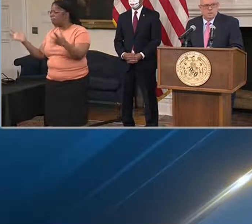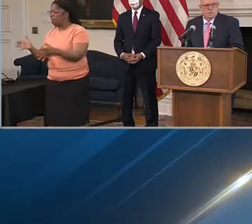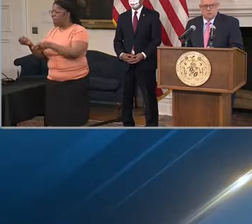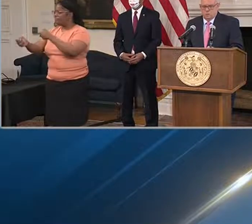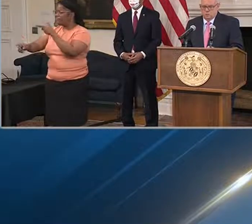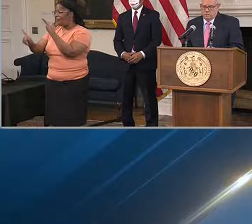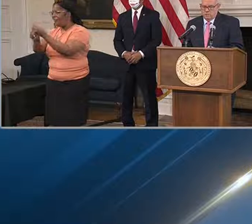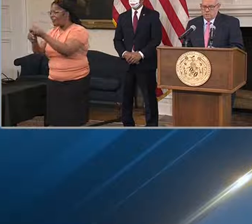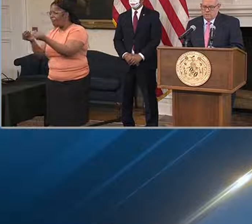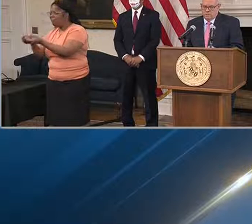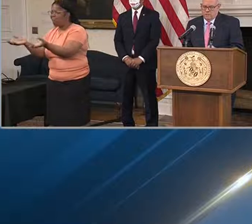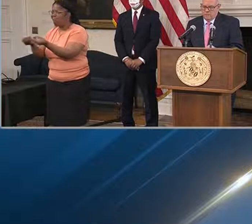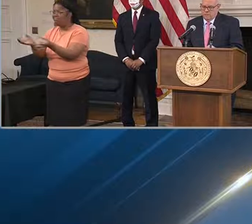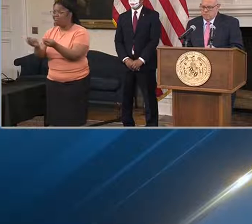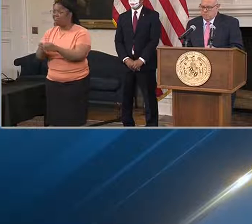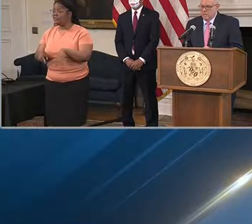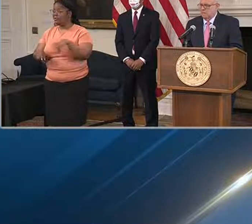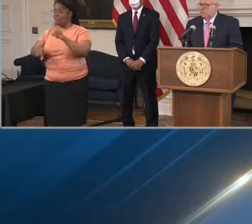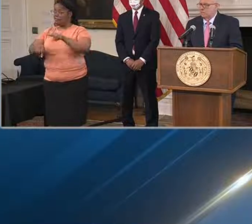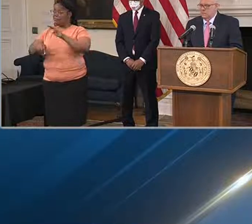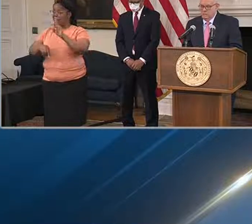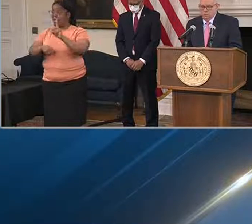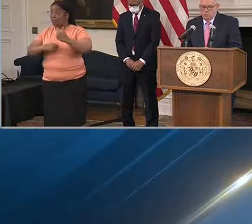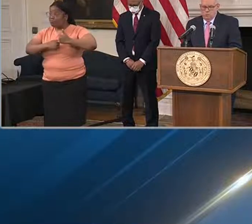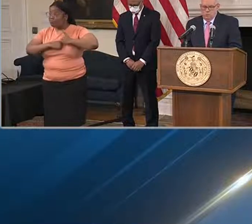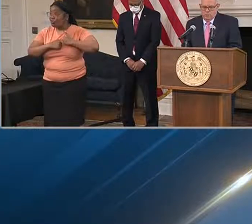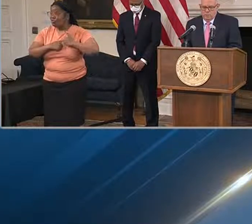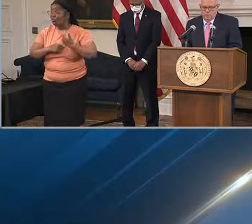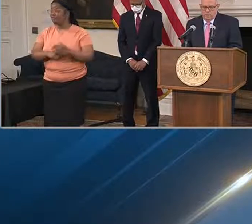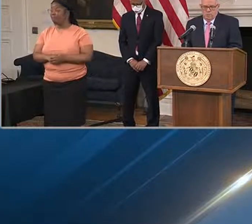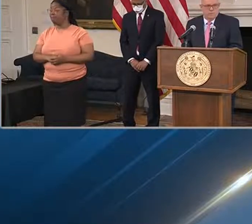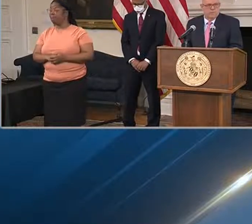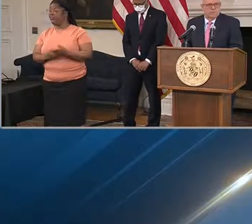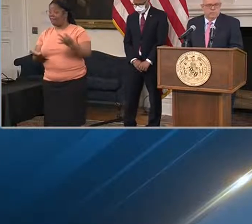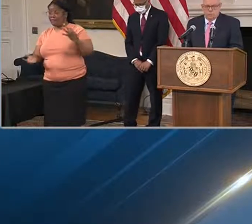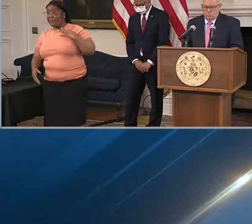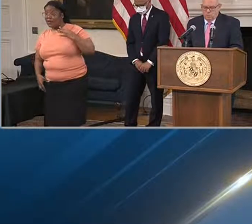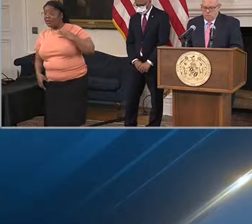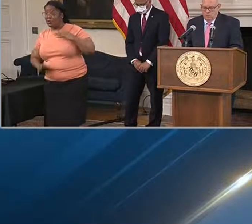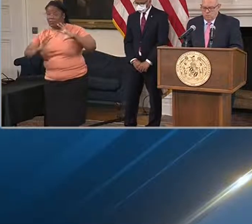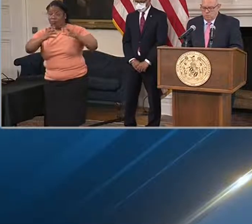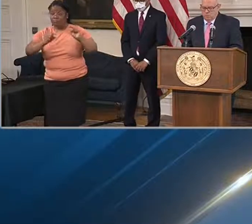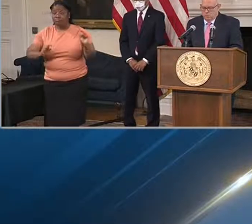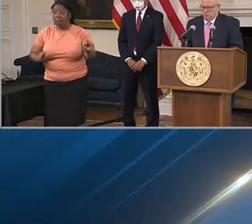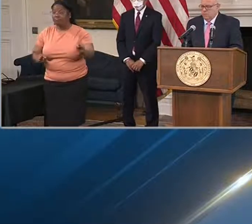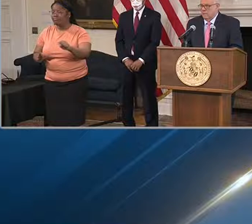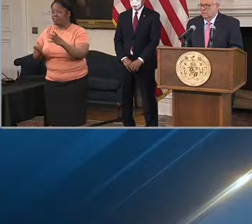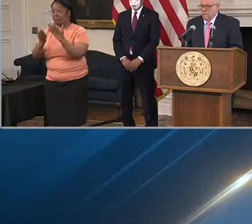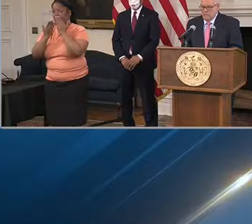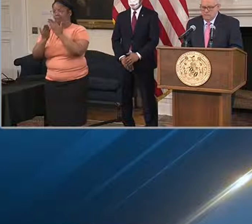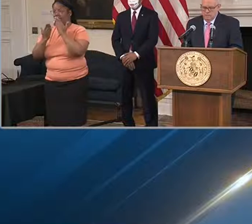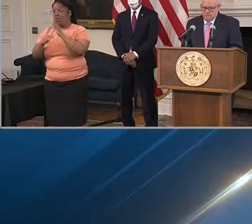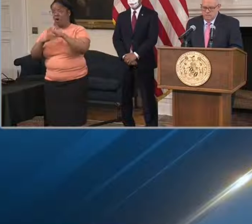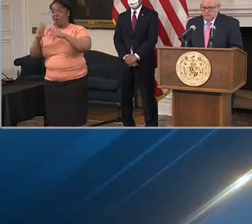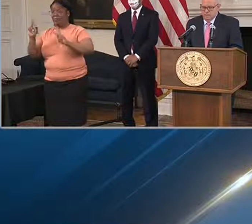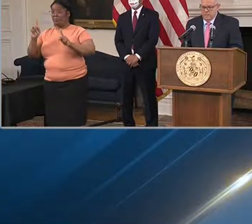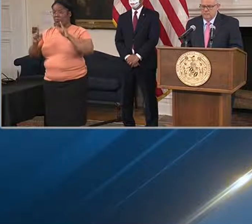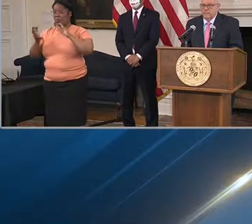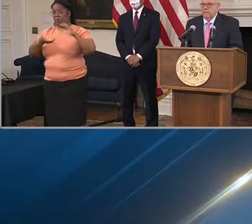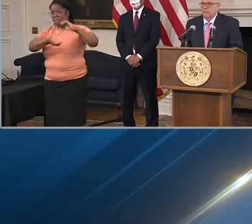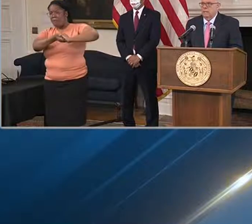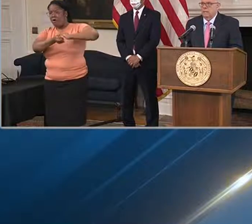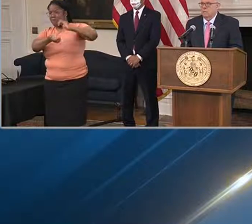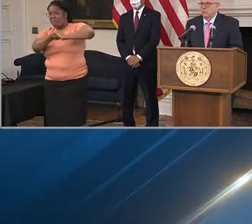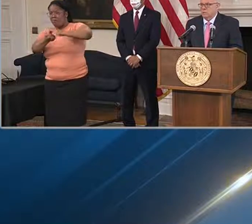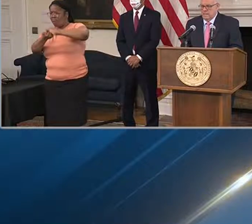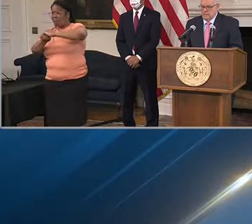Maryland National Guard soldiers, the Maryland Responds Volunteer Corps, and all of our clinical partners who are working around the clock each